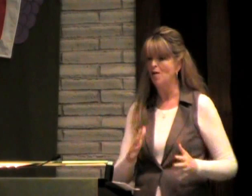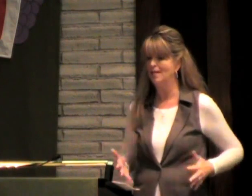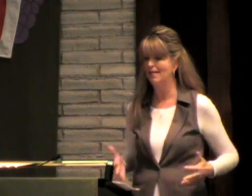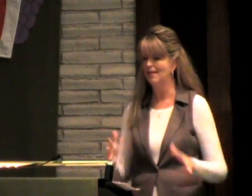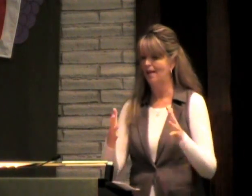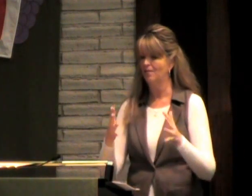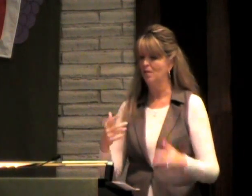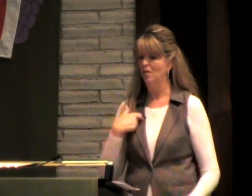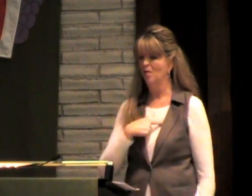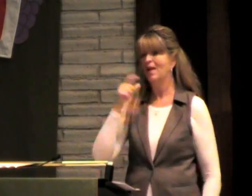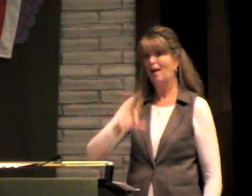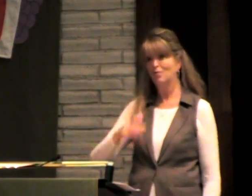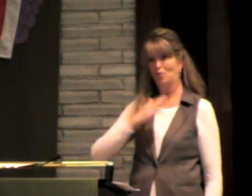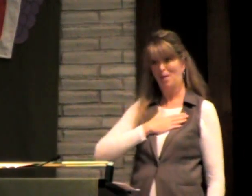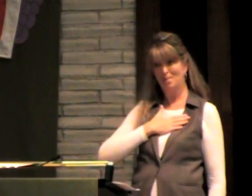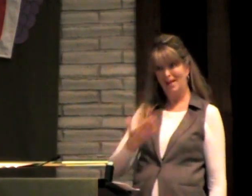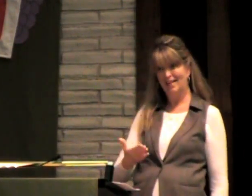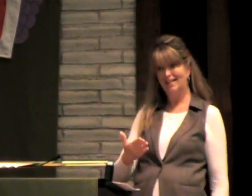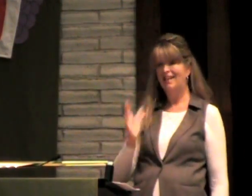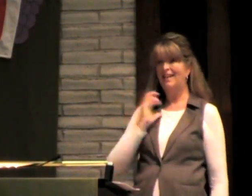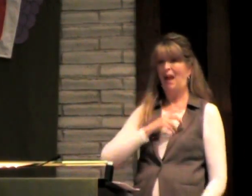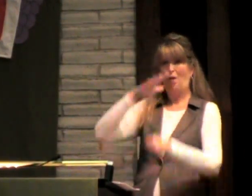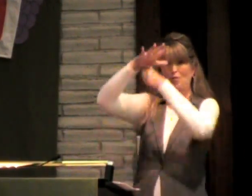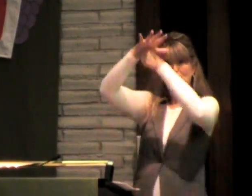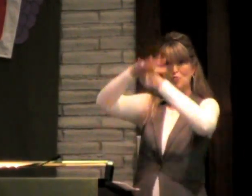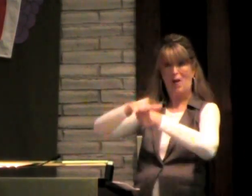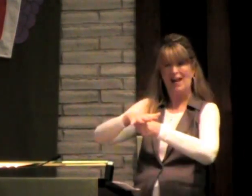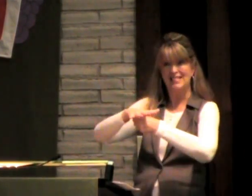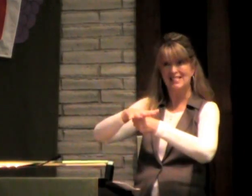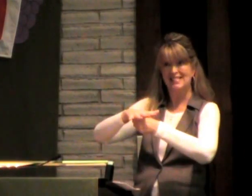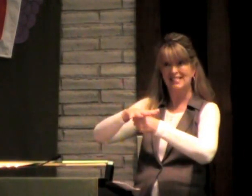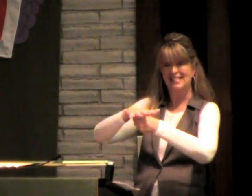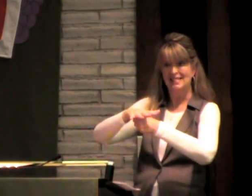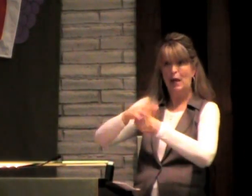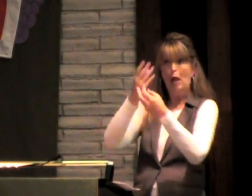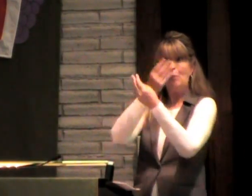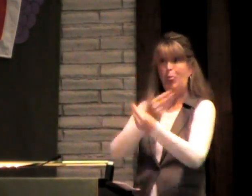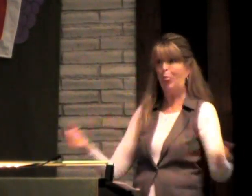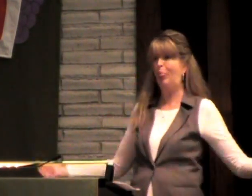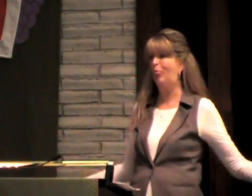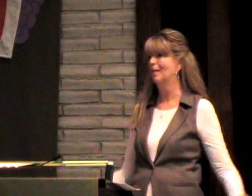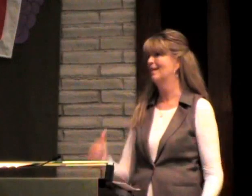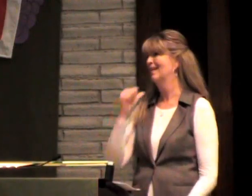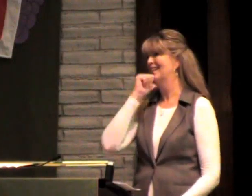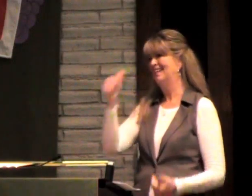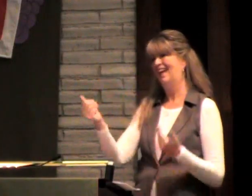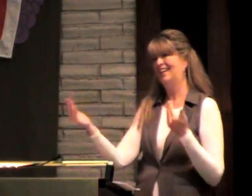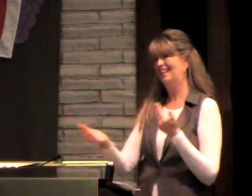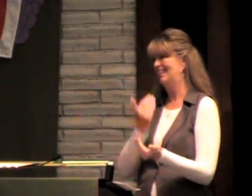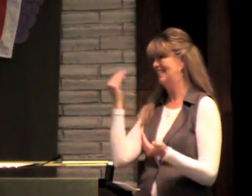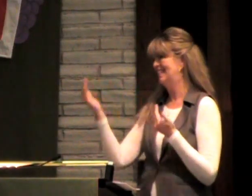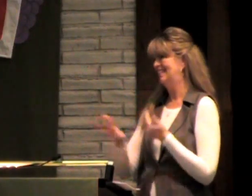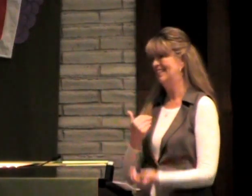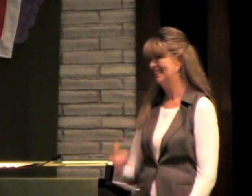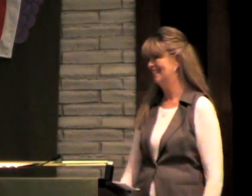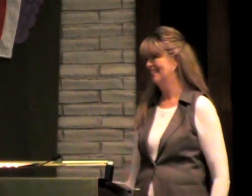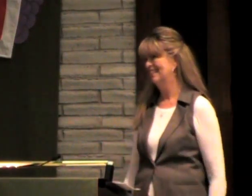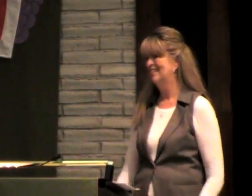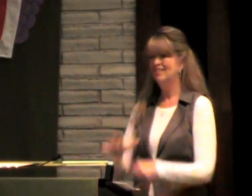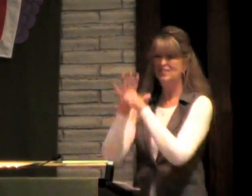anxiety. Stress can cause anxiety. And I have to admit that the stress, to relieve stress is